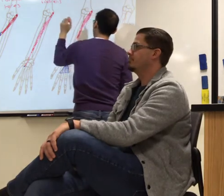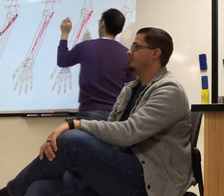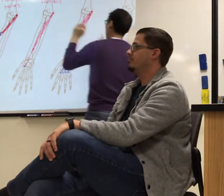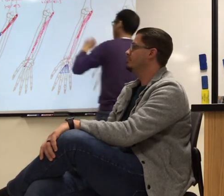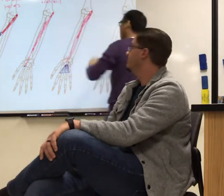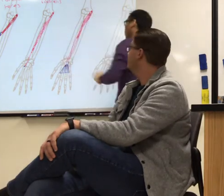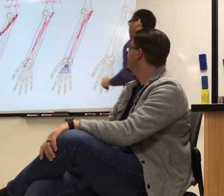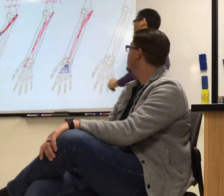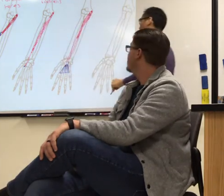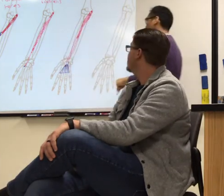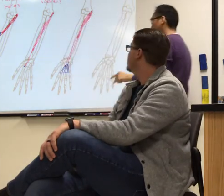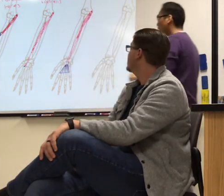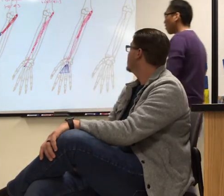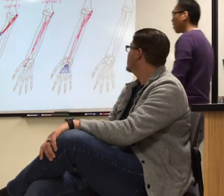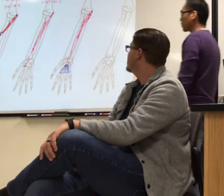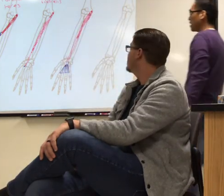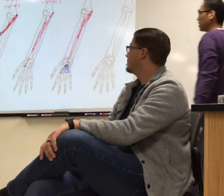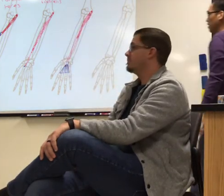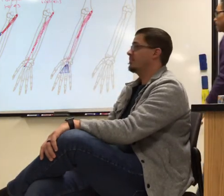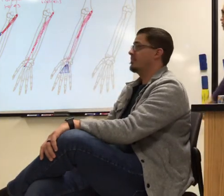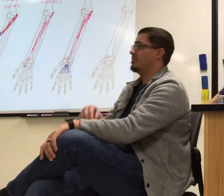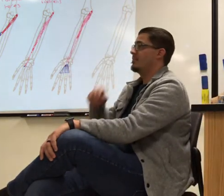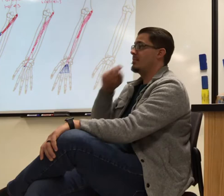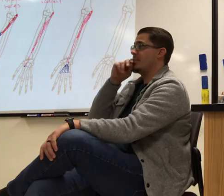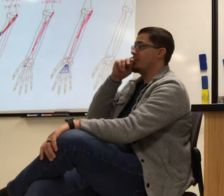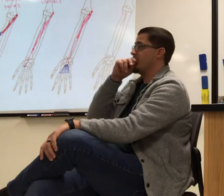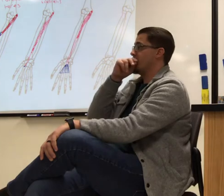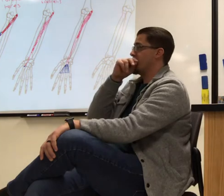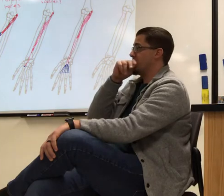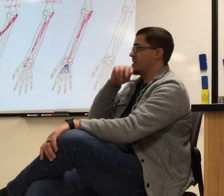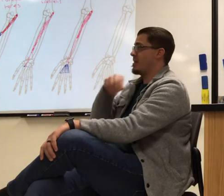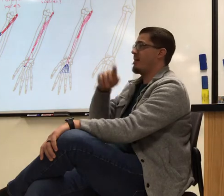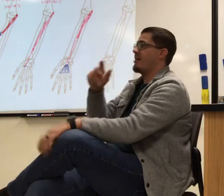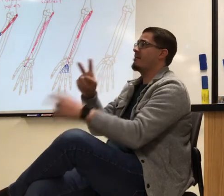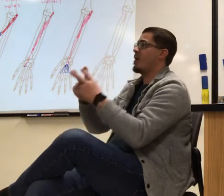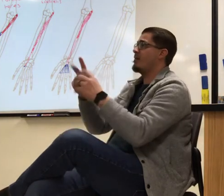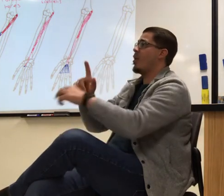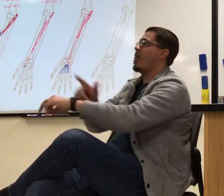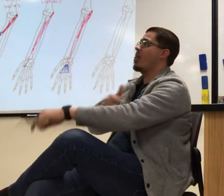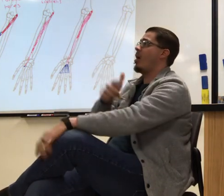So where I stopped coloring it red, that's about how long the tendon is. It's very long.